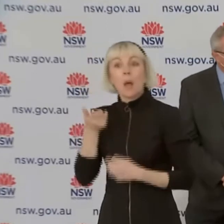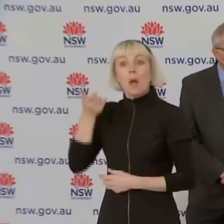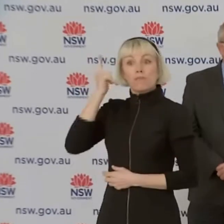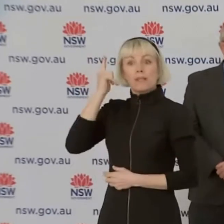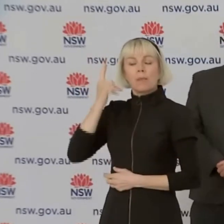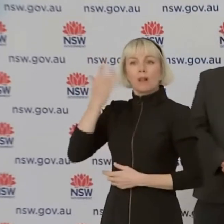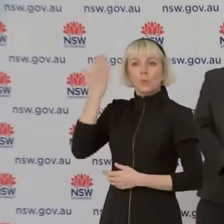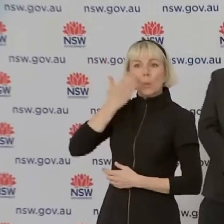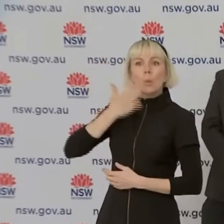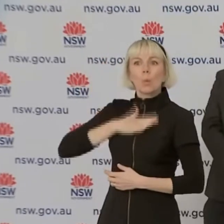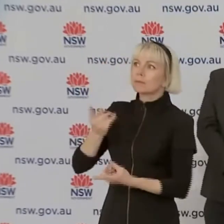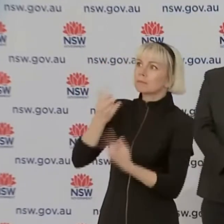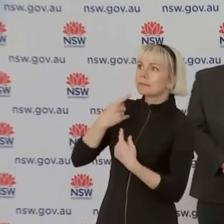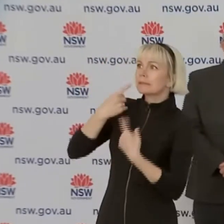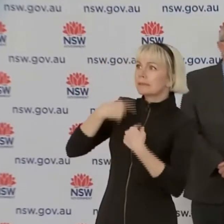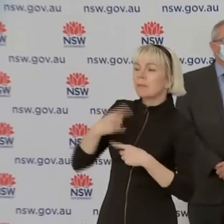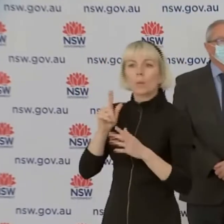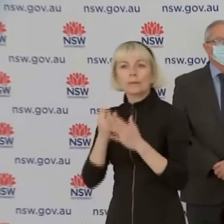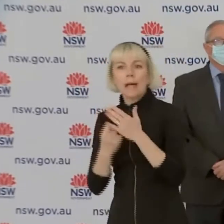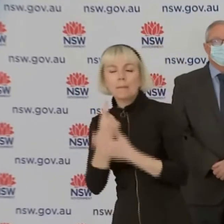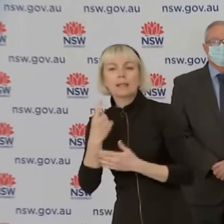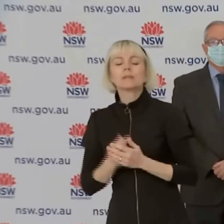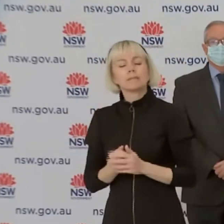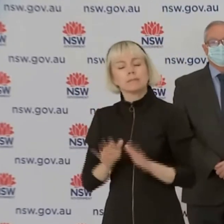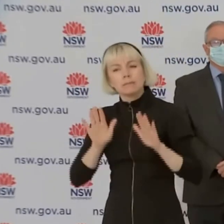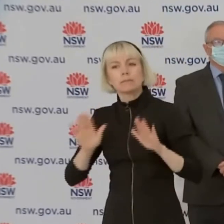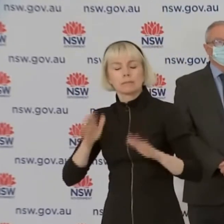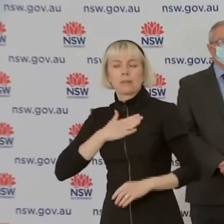doing in some parts of Sydney, but in other areas like the Central Coast and